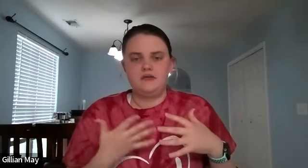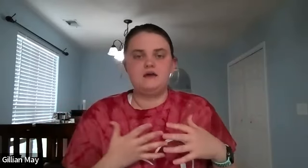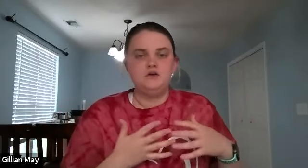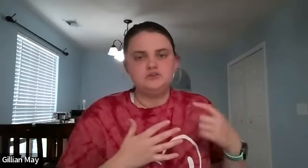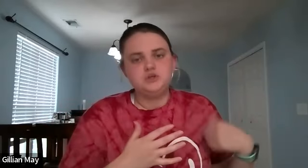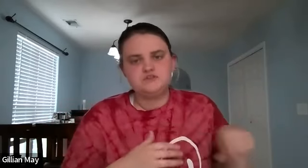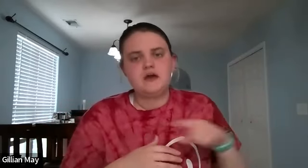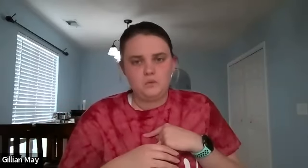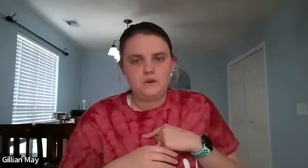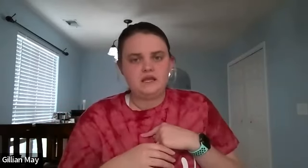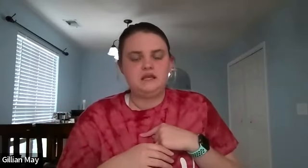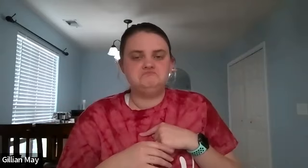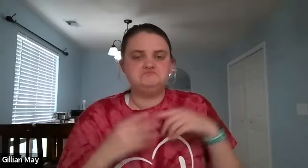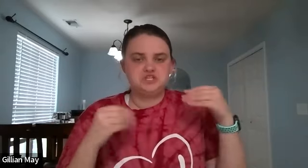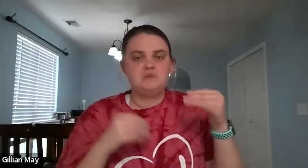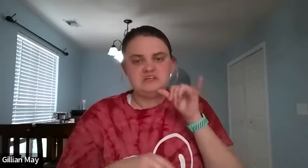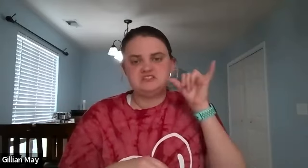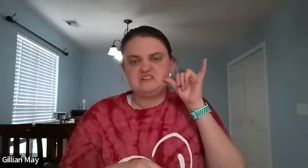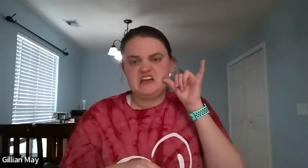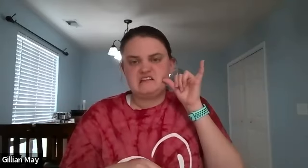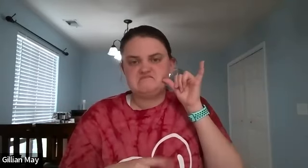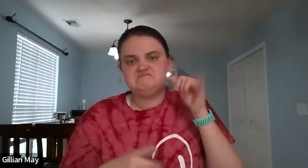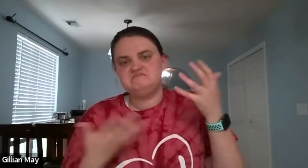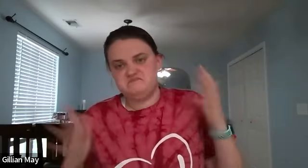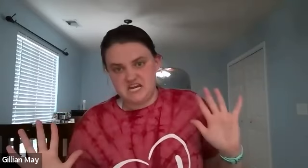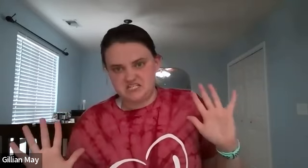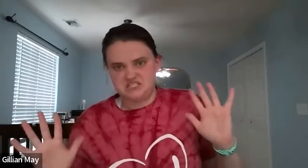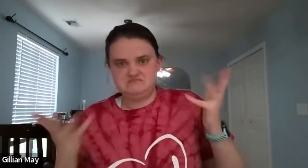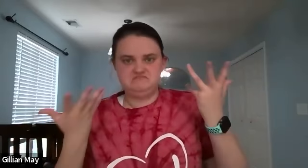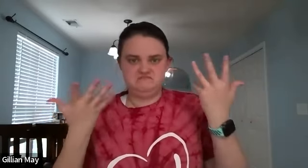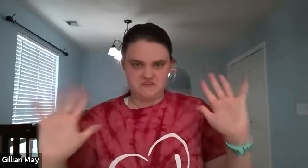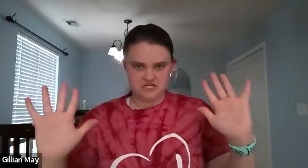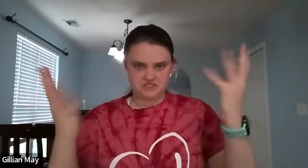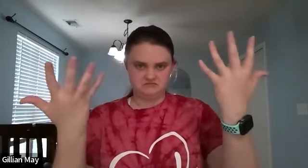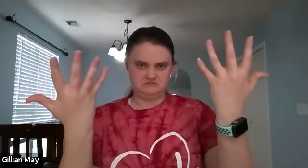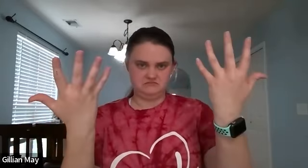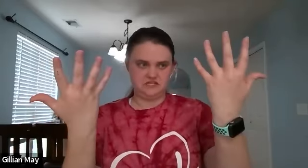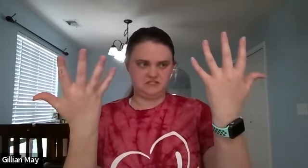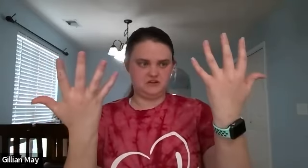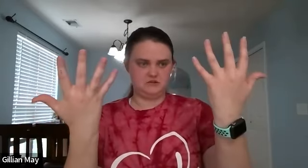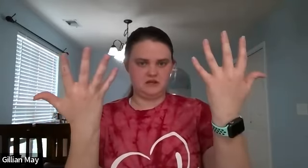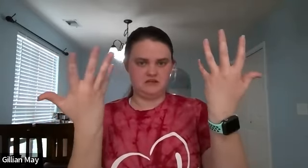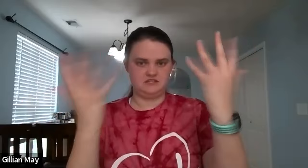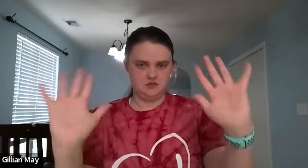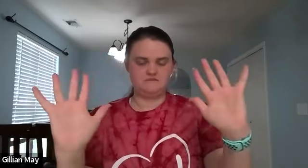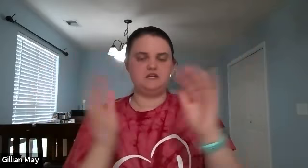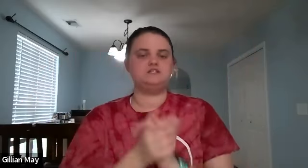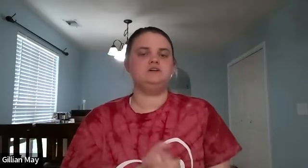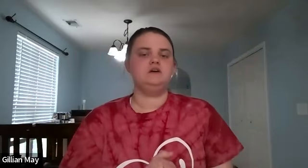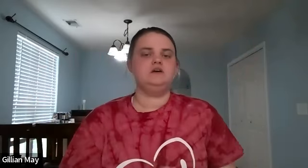that. You do that. We shopping yesterday, finished. Finish. It's start with the back of your hands and turn around, finished.